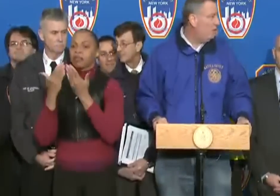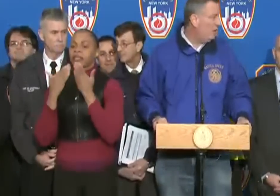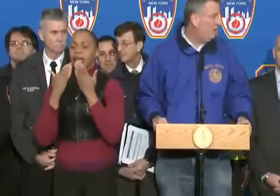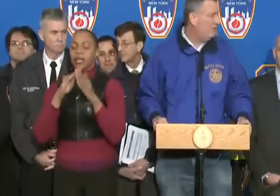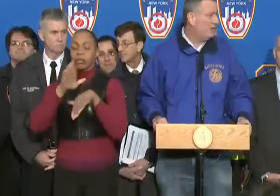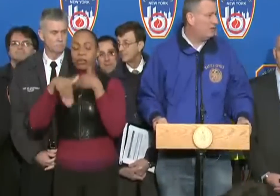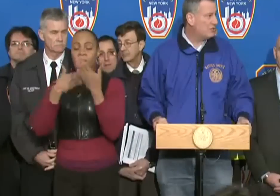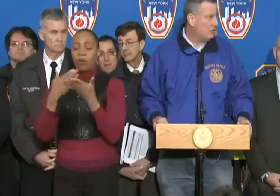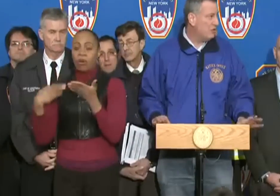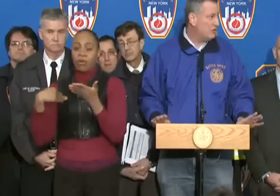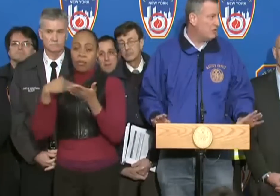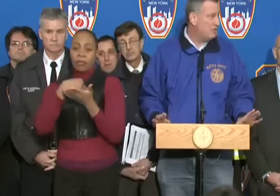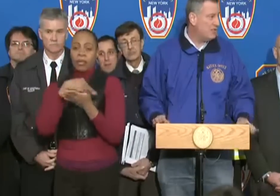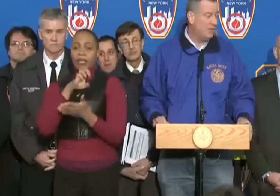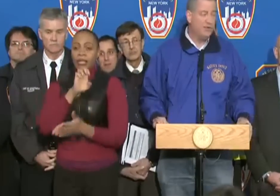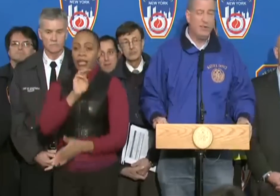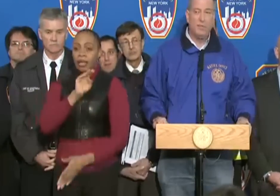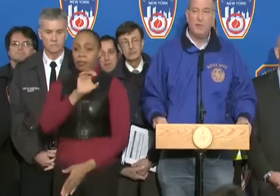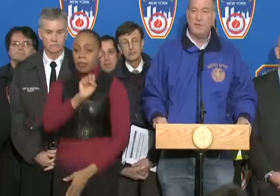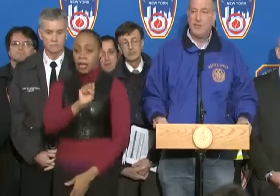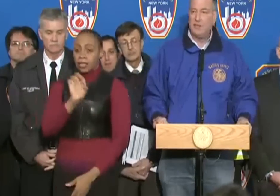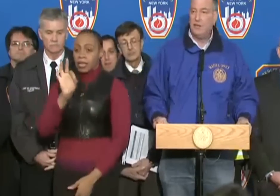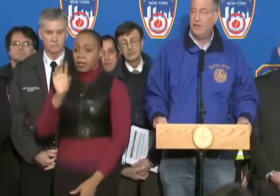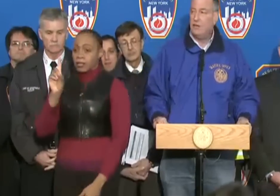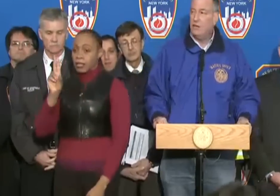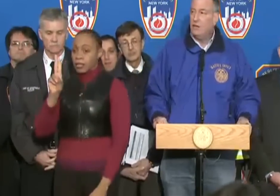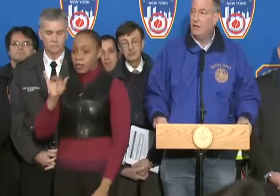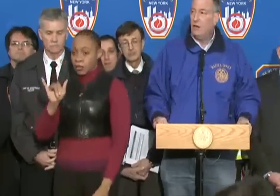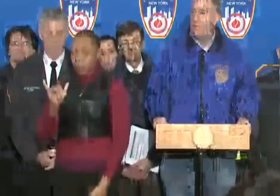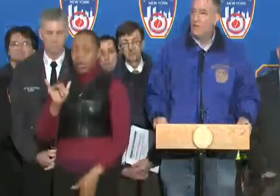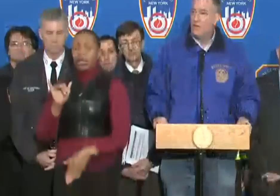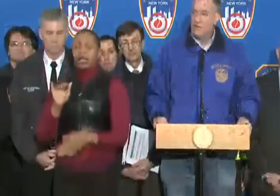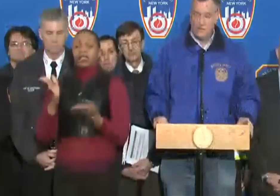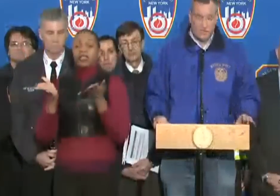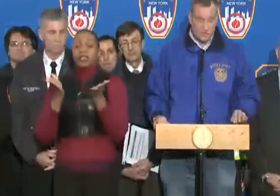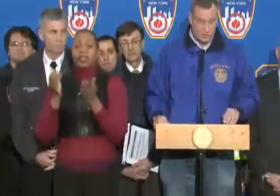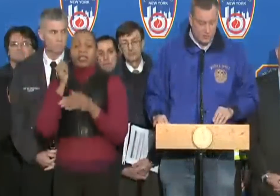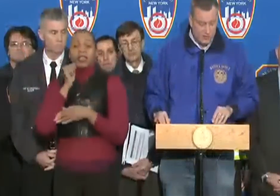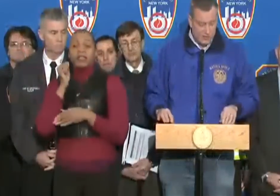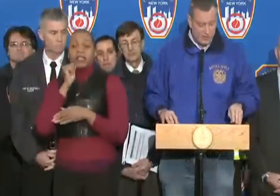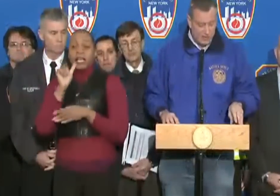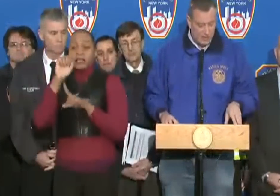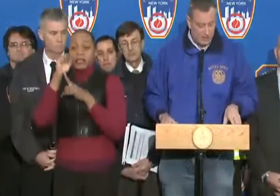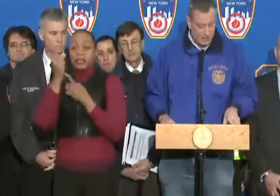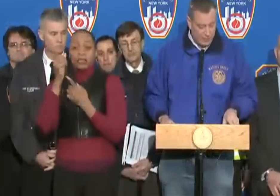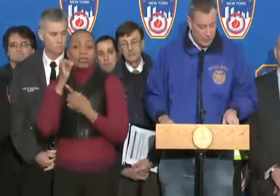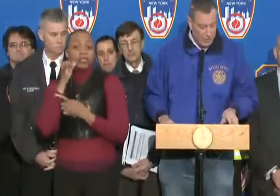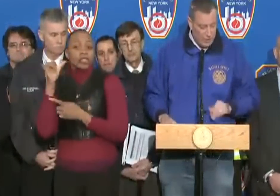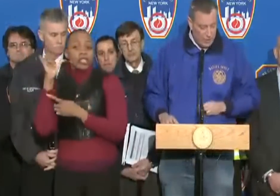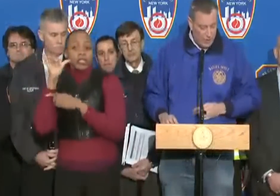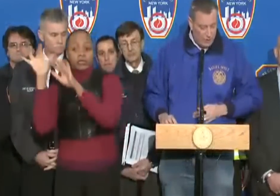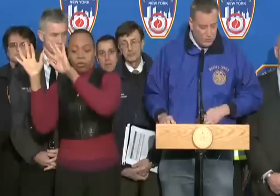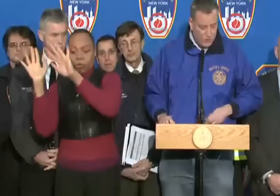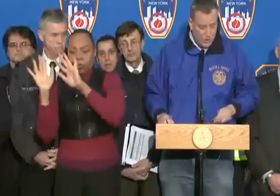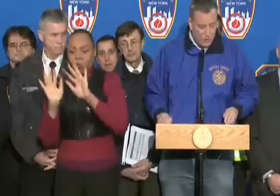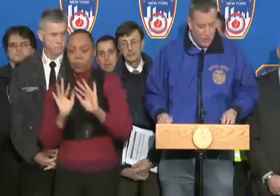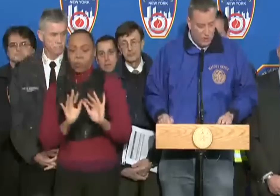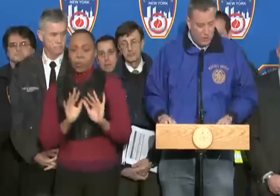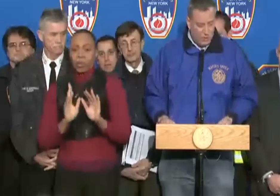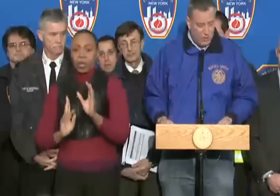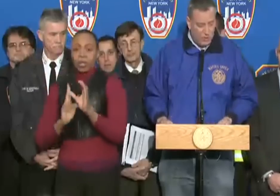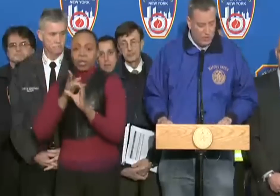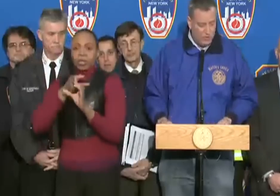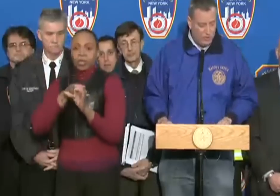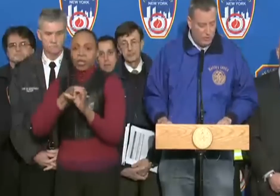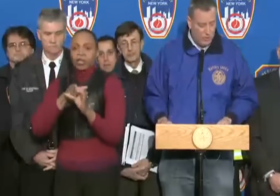and FDNY for their extraordinary service every day, but particularly with conditions such as we faced yesterday. Joining me